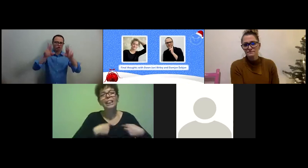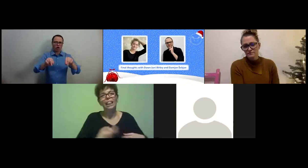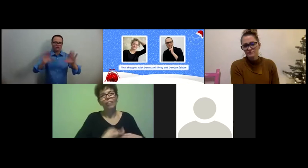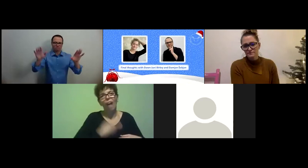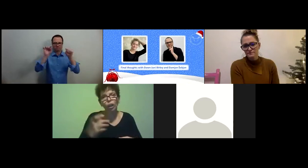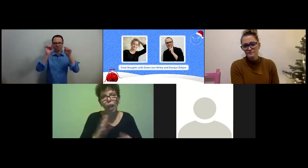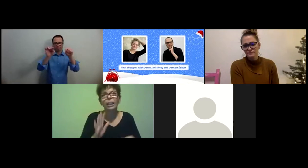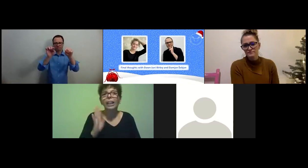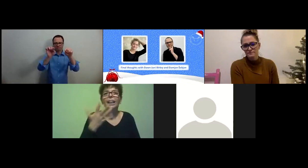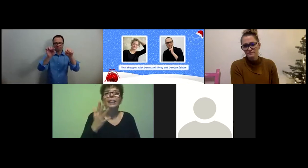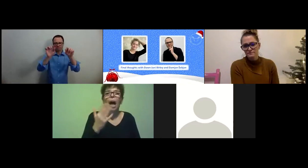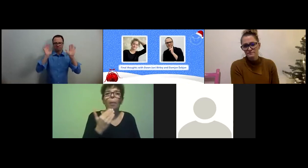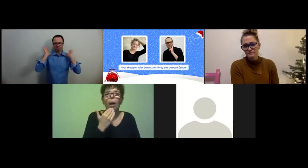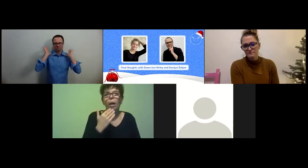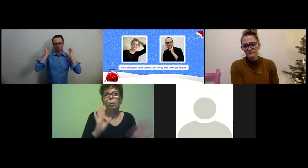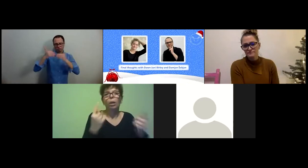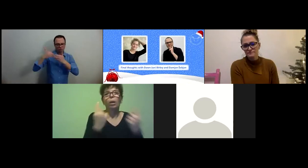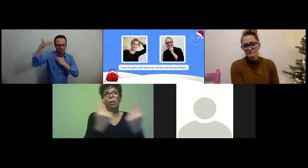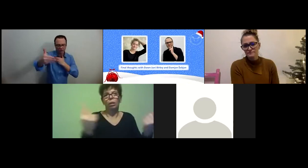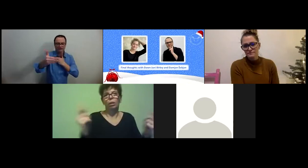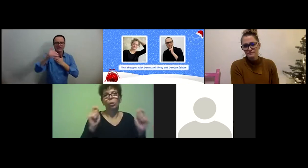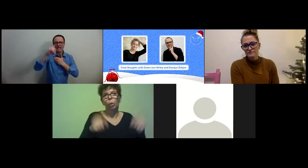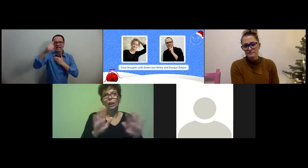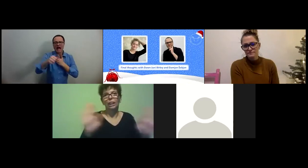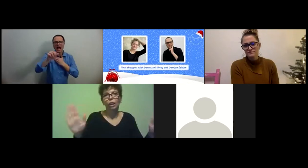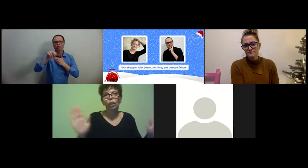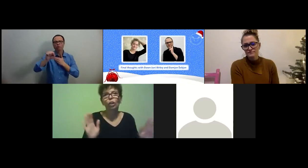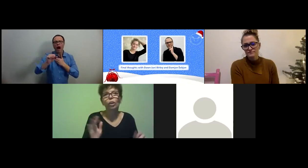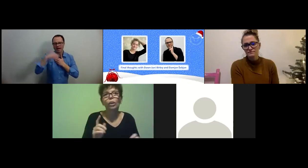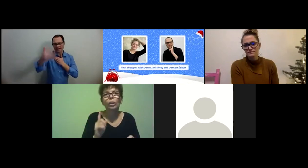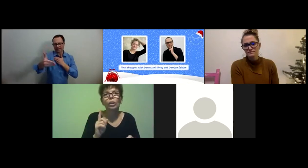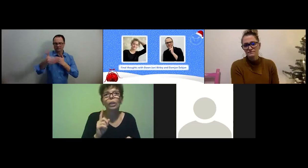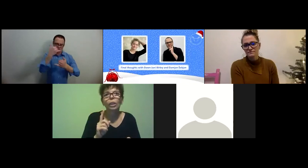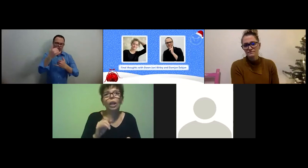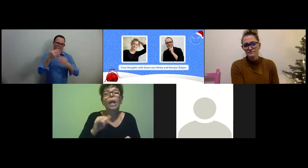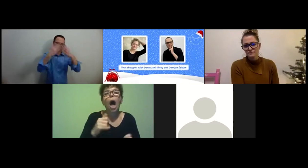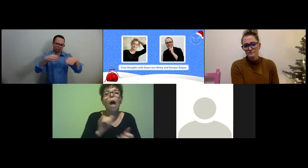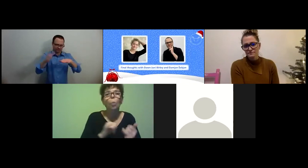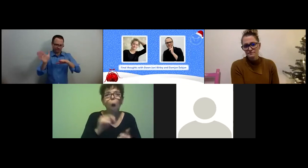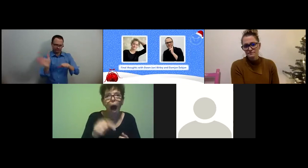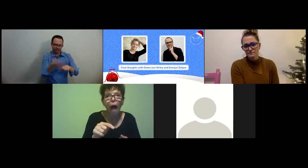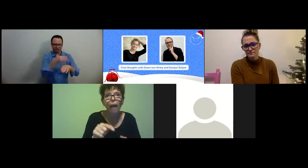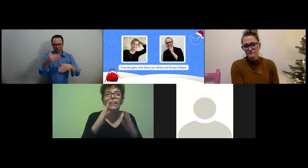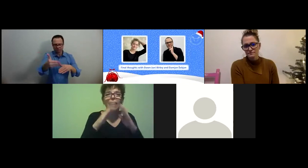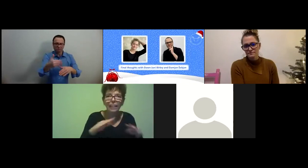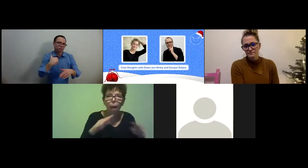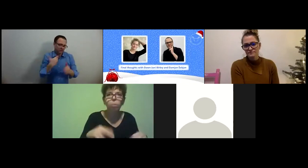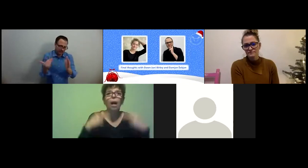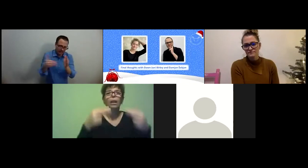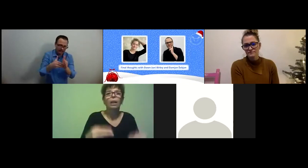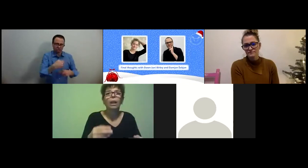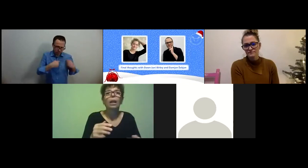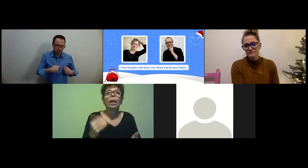But if deaf interpreters are not willing to continue on a